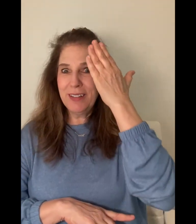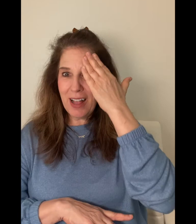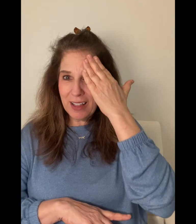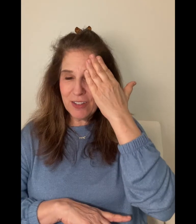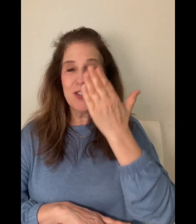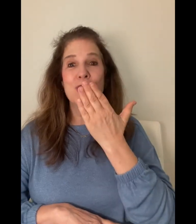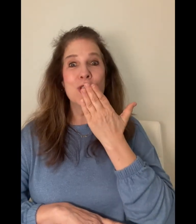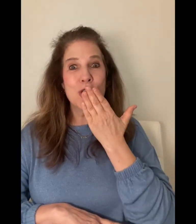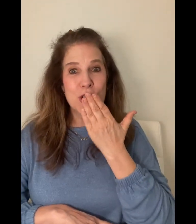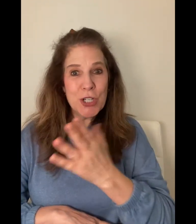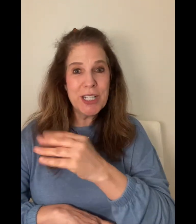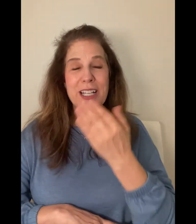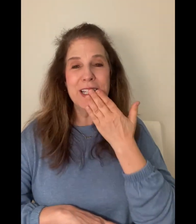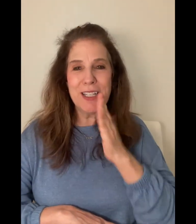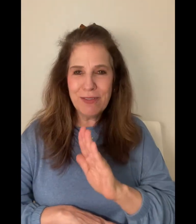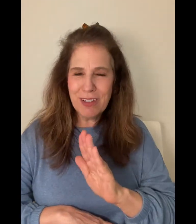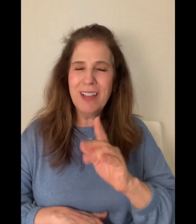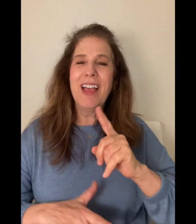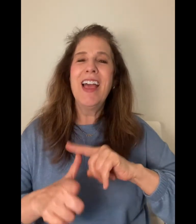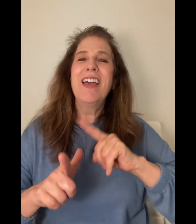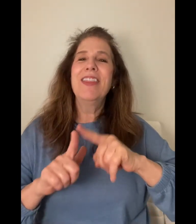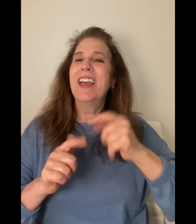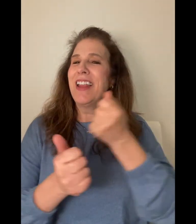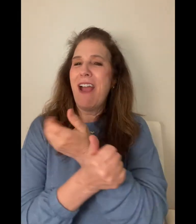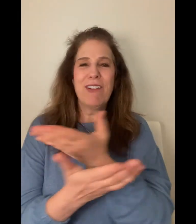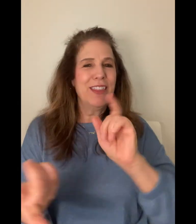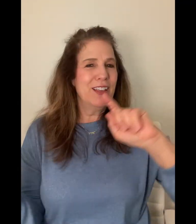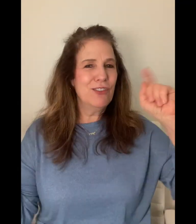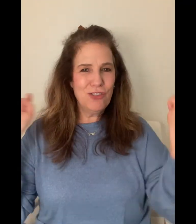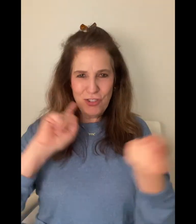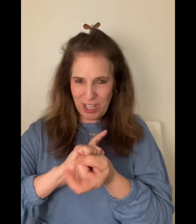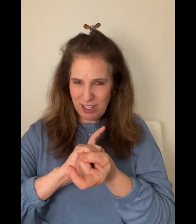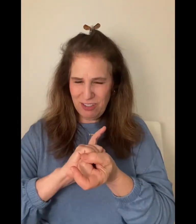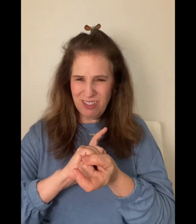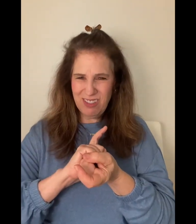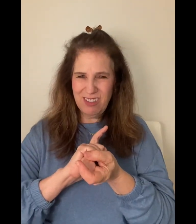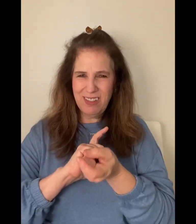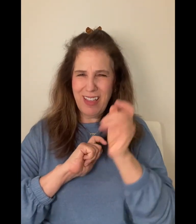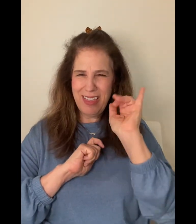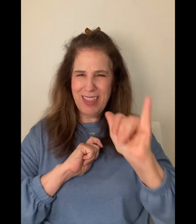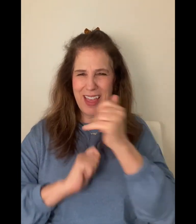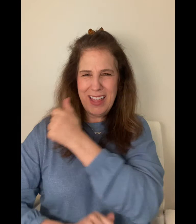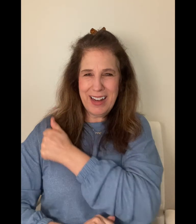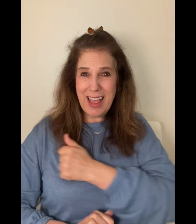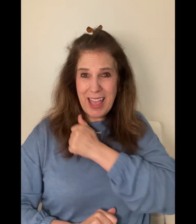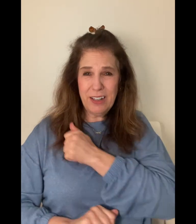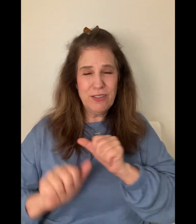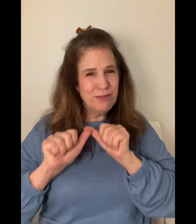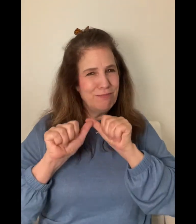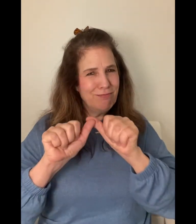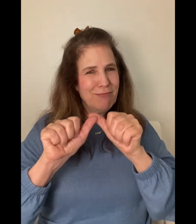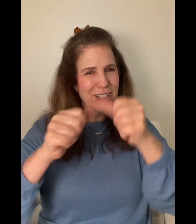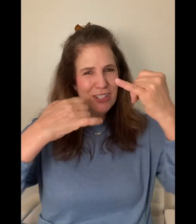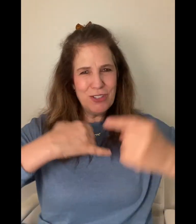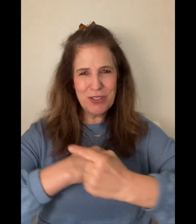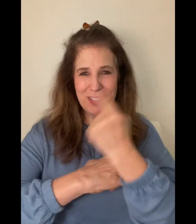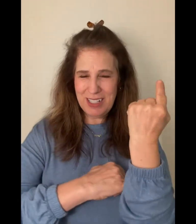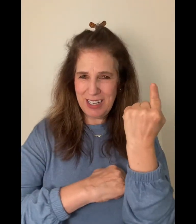be the opposite, means also shrewd or cunning or sly. And it says, when it starts the story, it says they